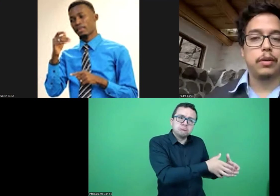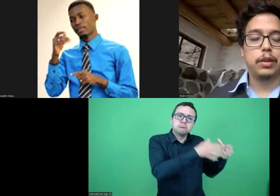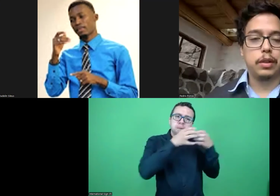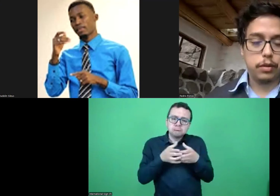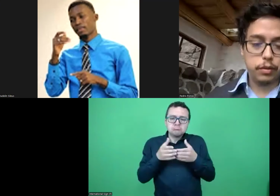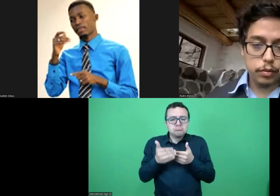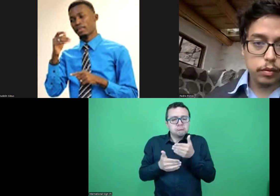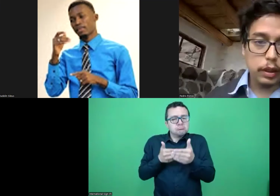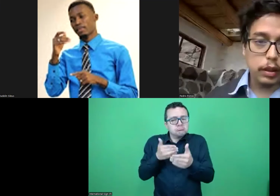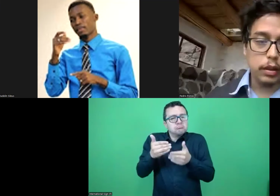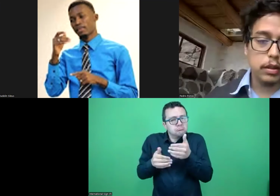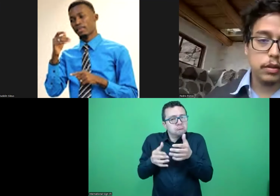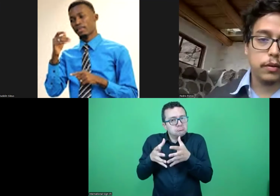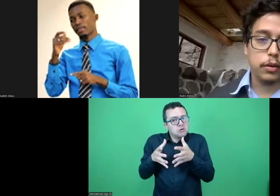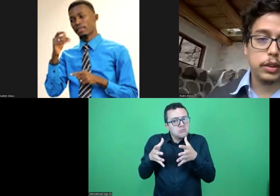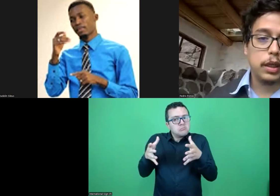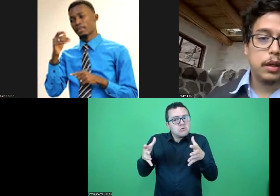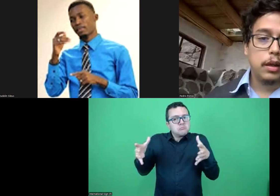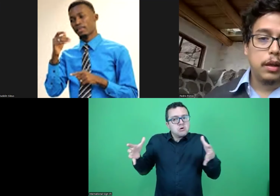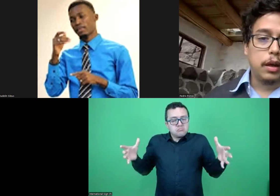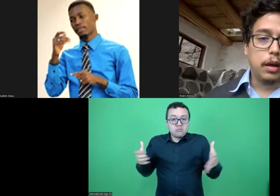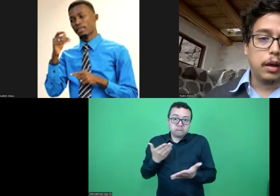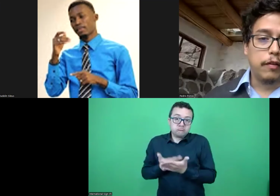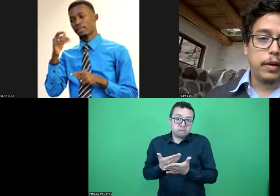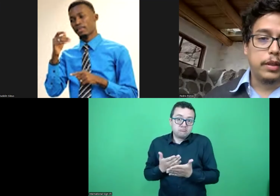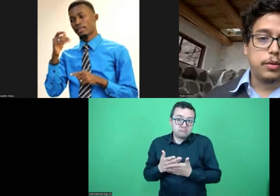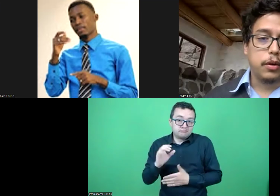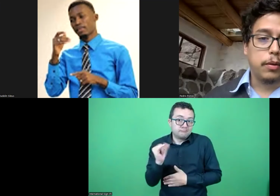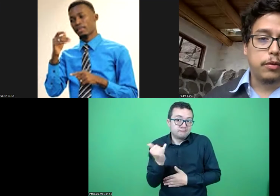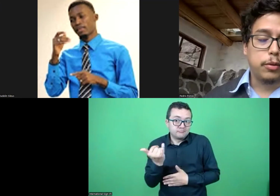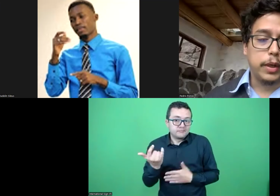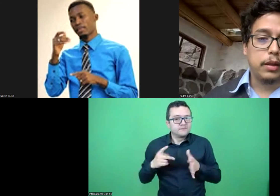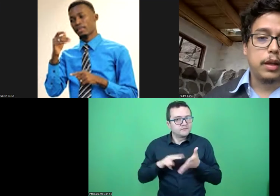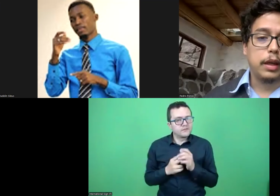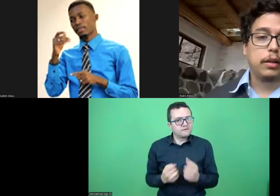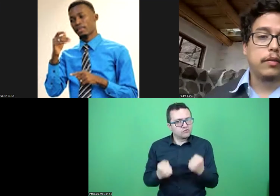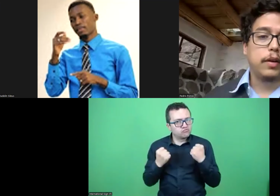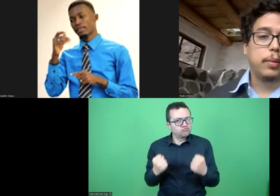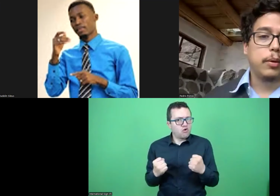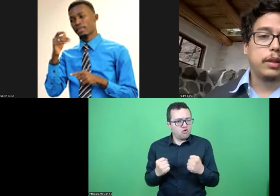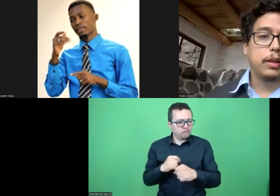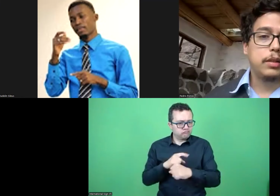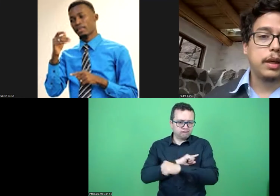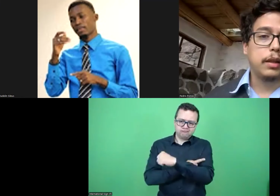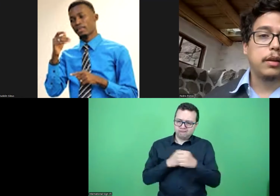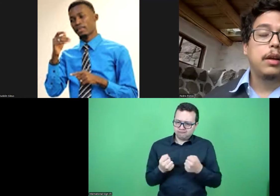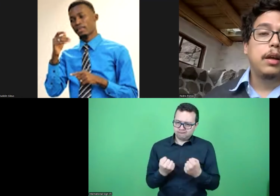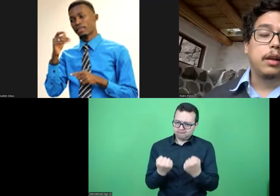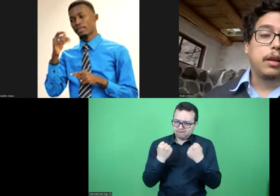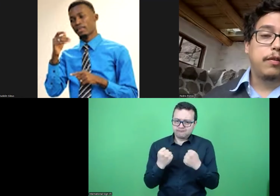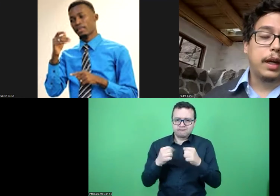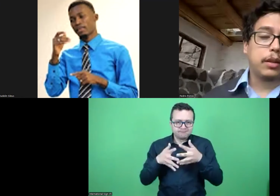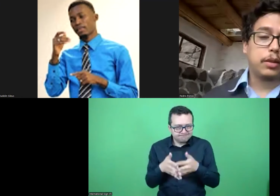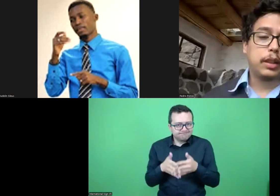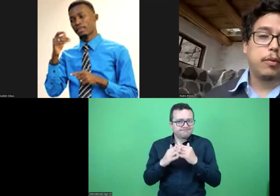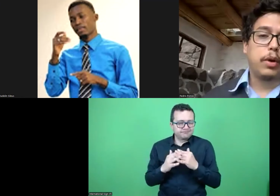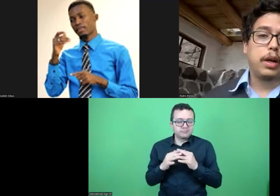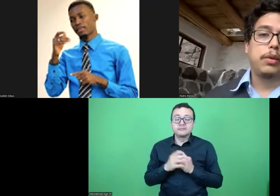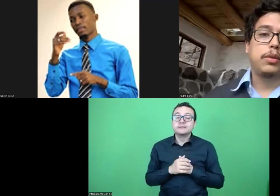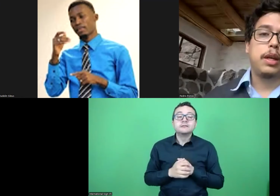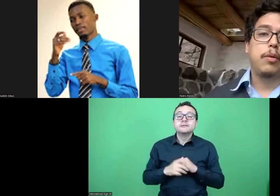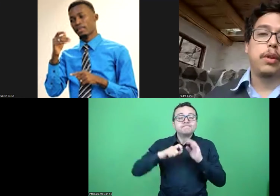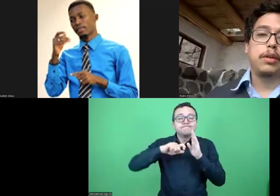So this is of course a very strong trend identified by grantees, and the key factors that